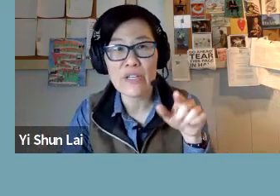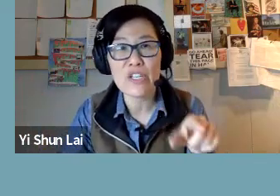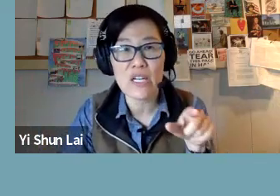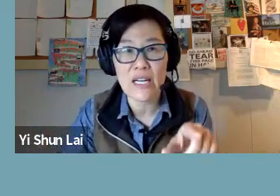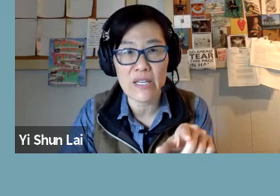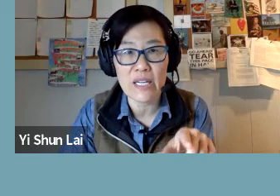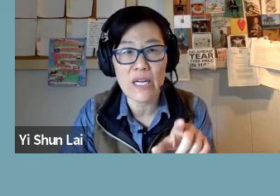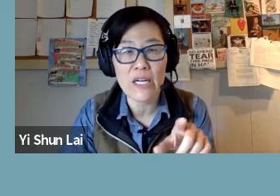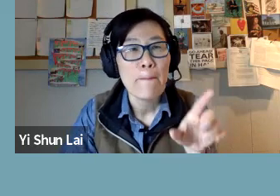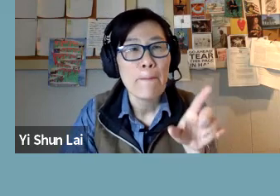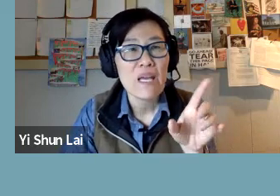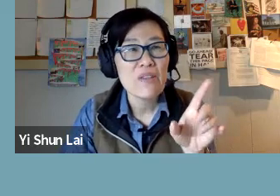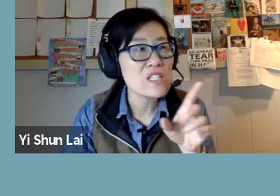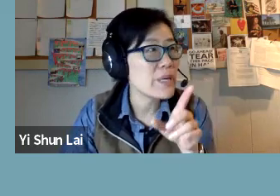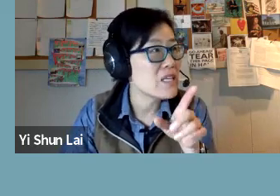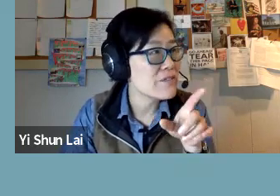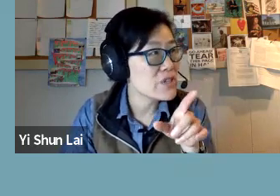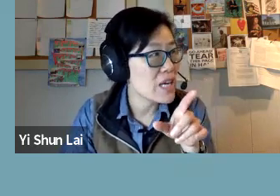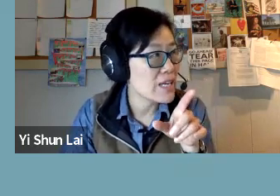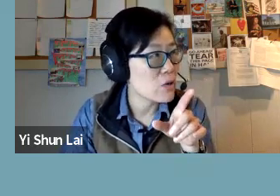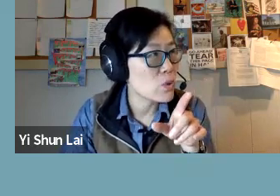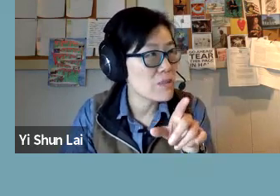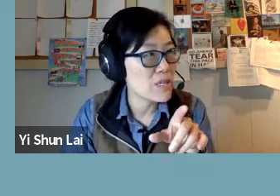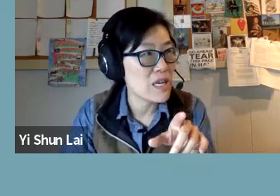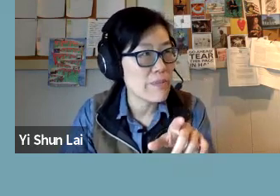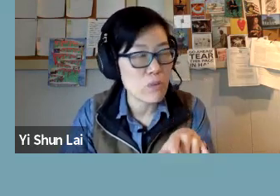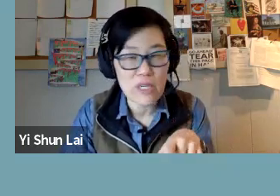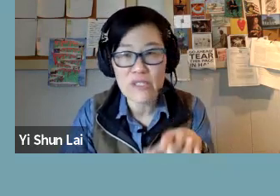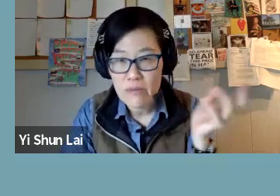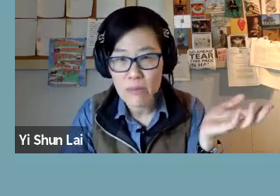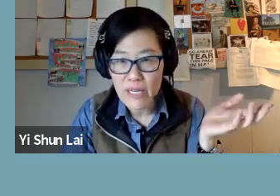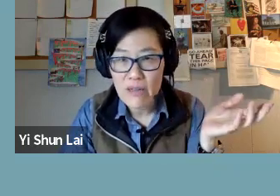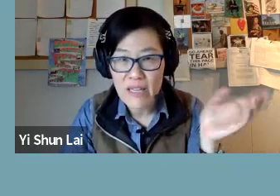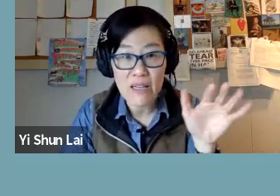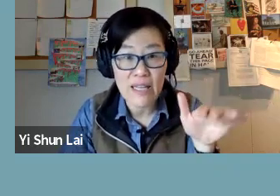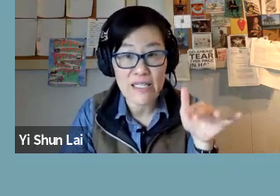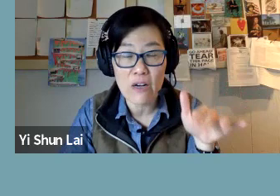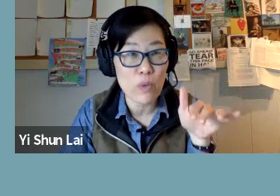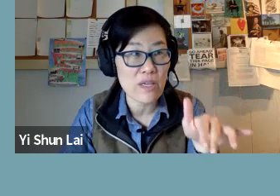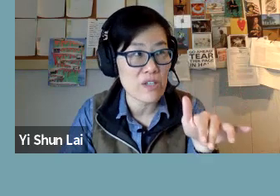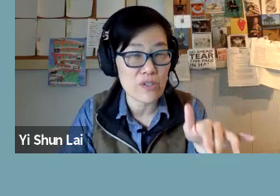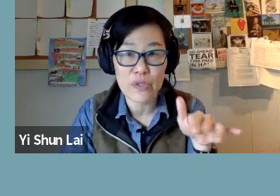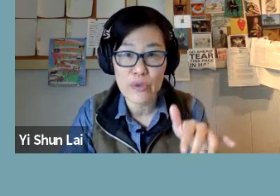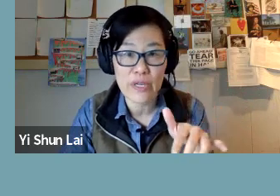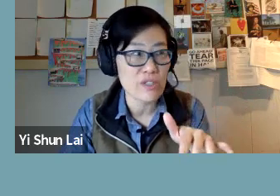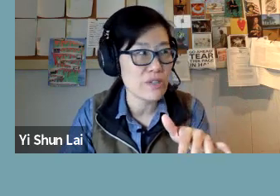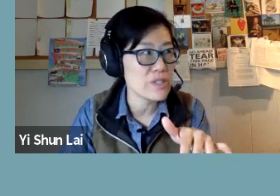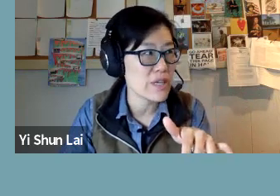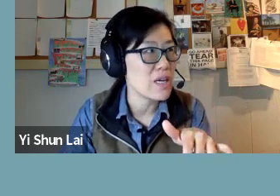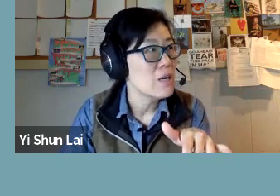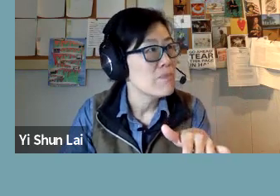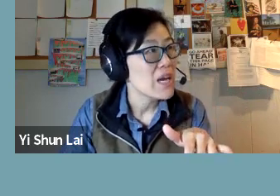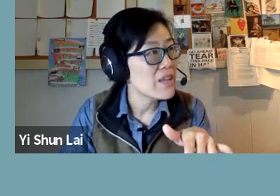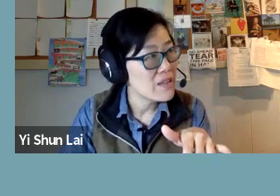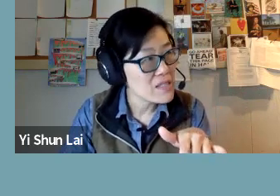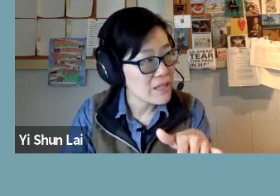looking at here is causality, right? In this first line here, once upon a time, there was a blank. That lays out what the character is or who the character is,